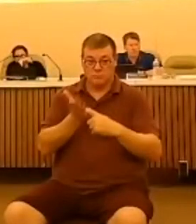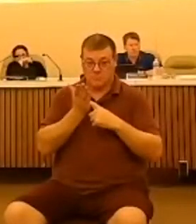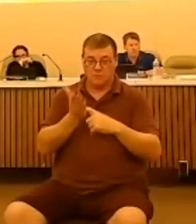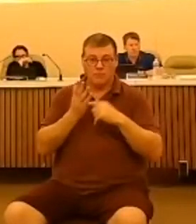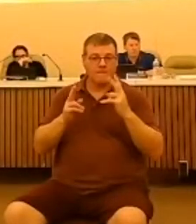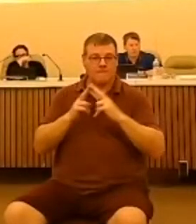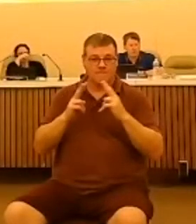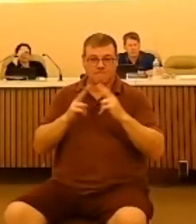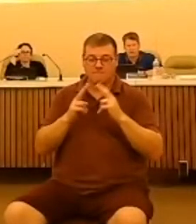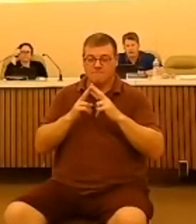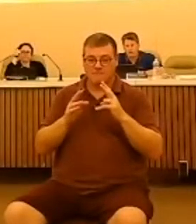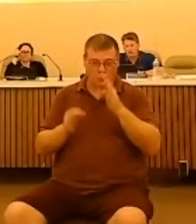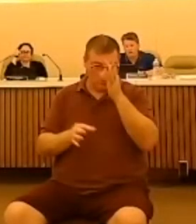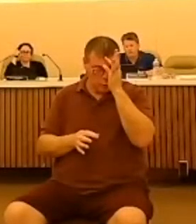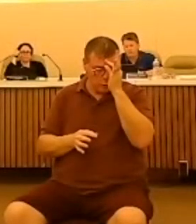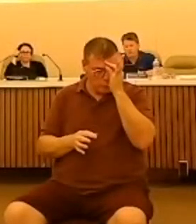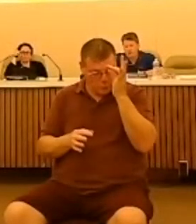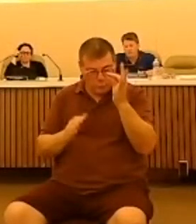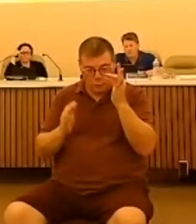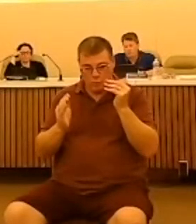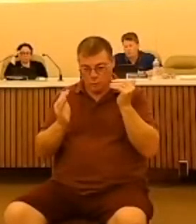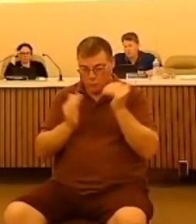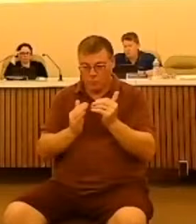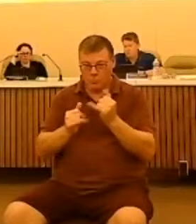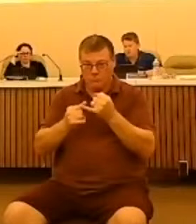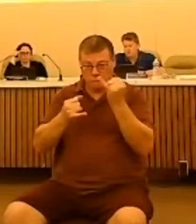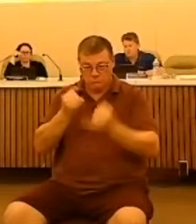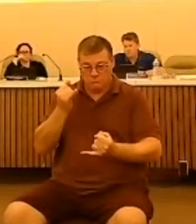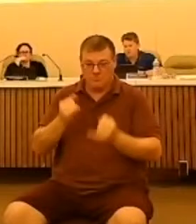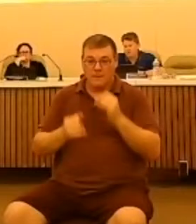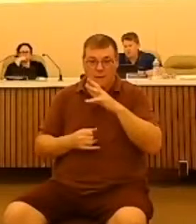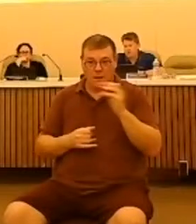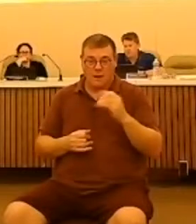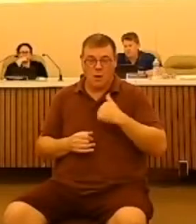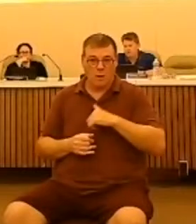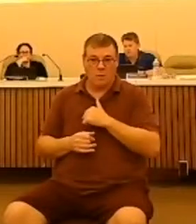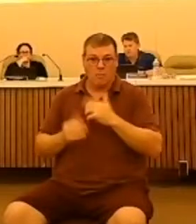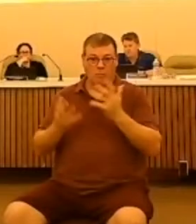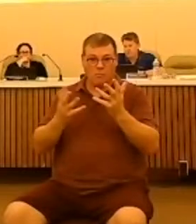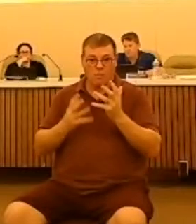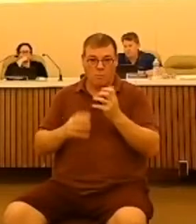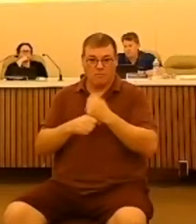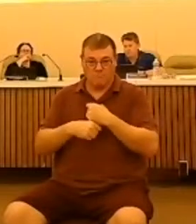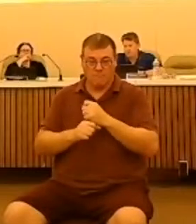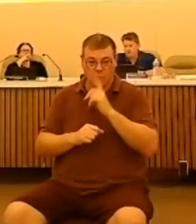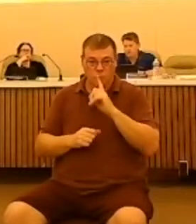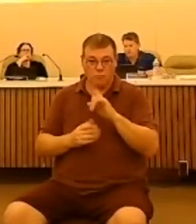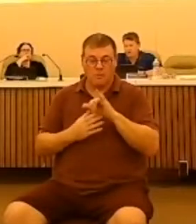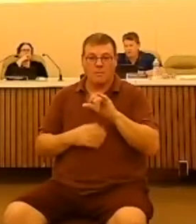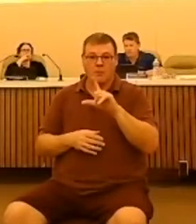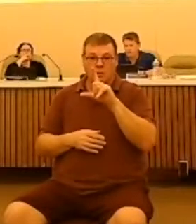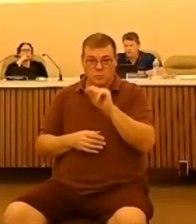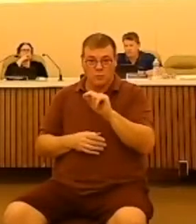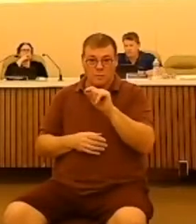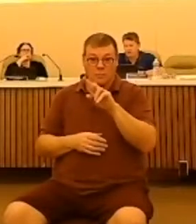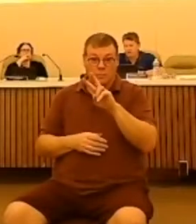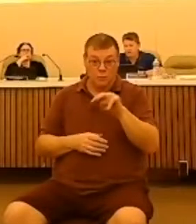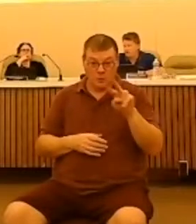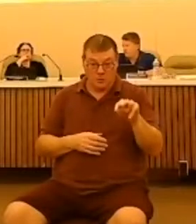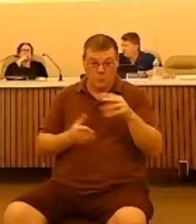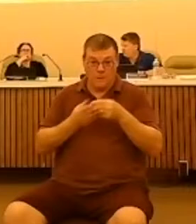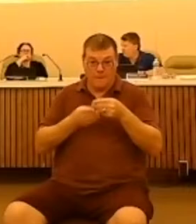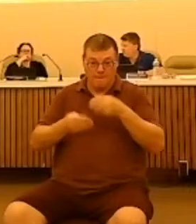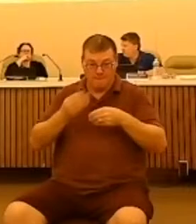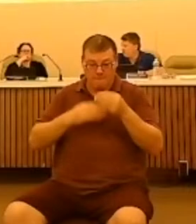very, very close on getting that done. And so we just wanted to make sure that the 2022 budget reflected